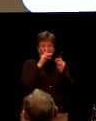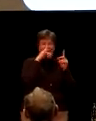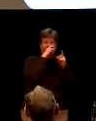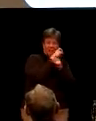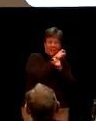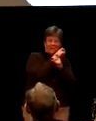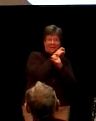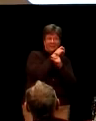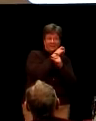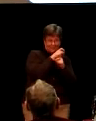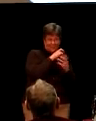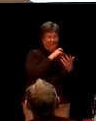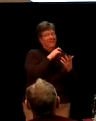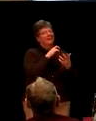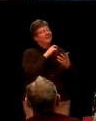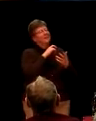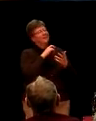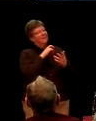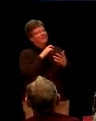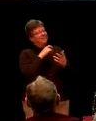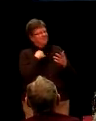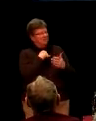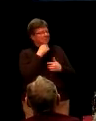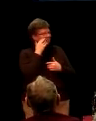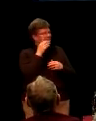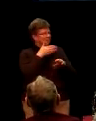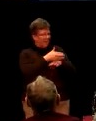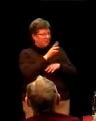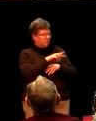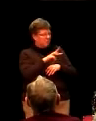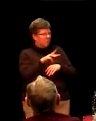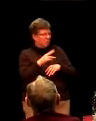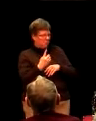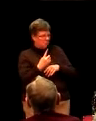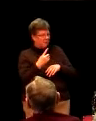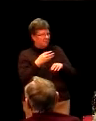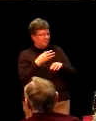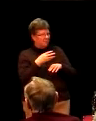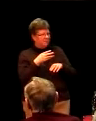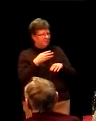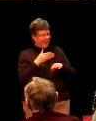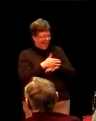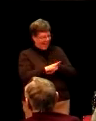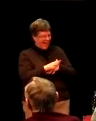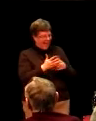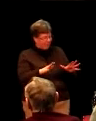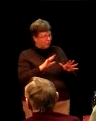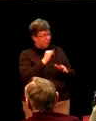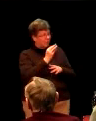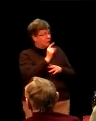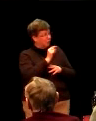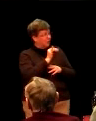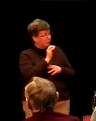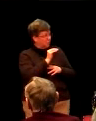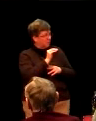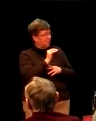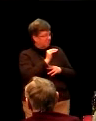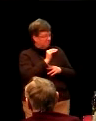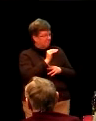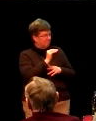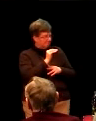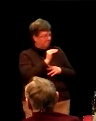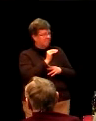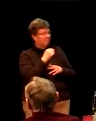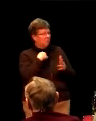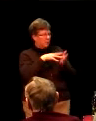I. And so once we got the jet stream and started being able to figure out where it was, we were